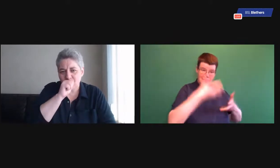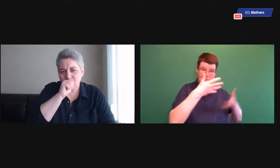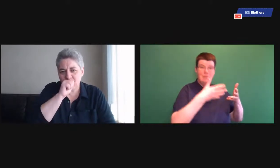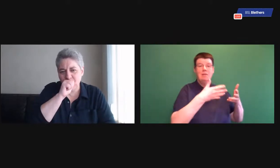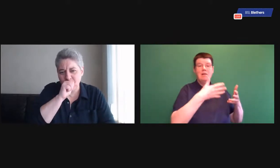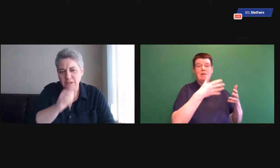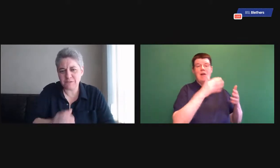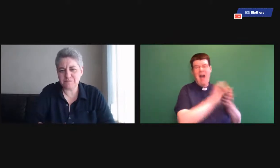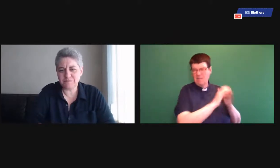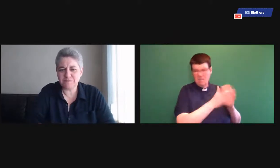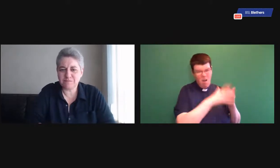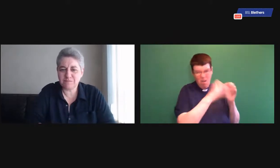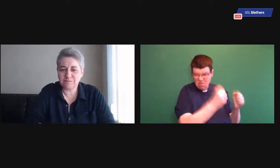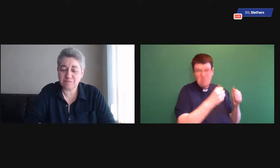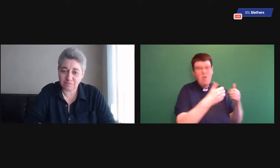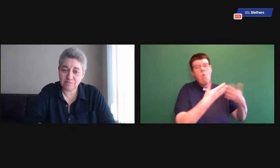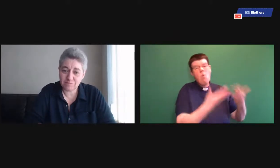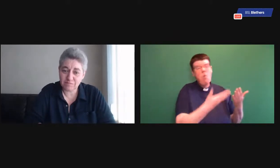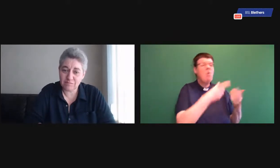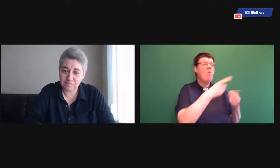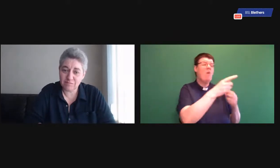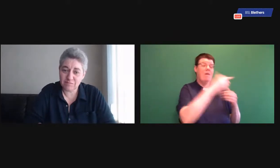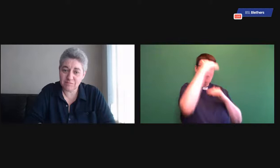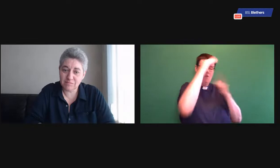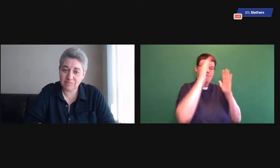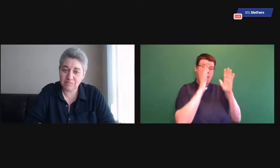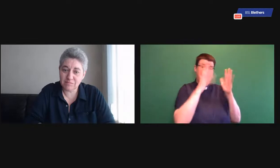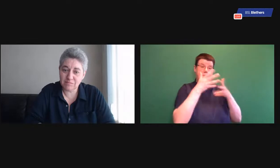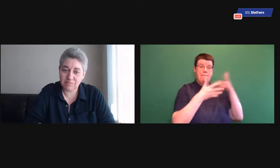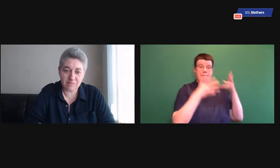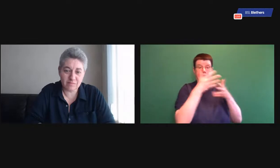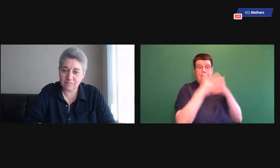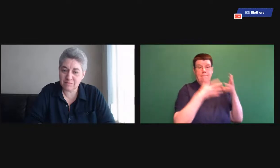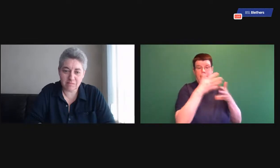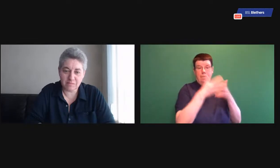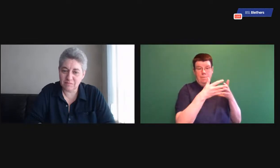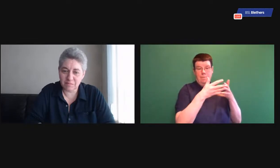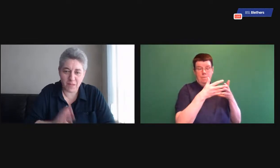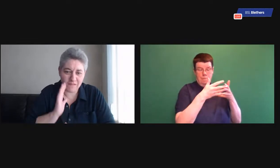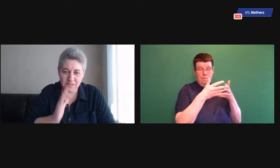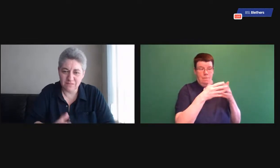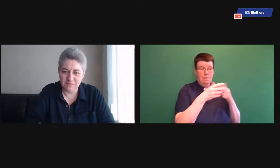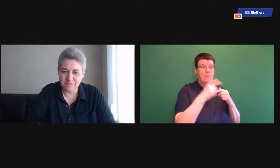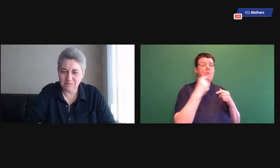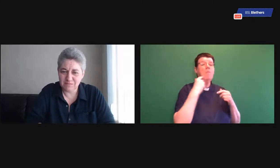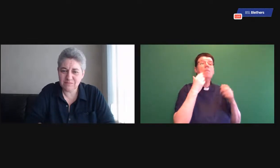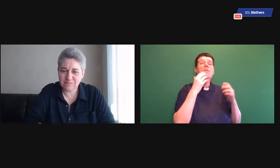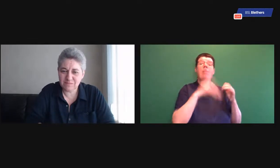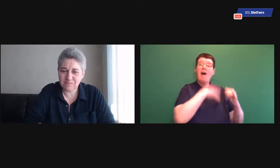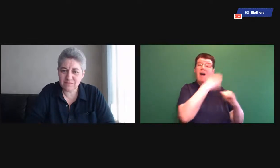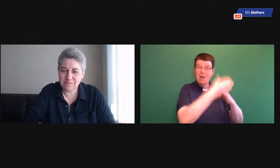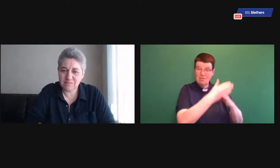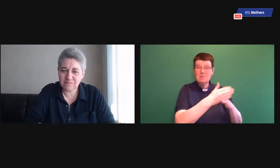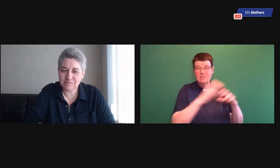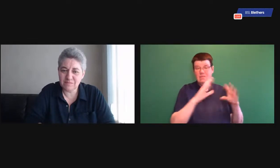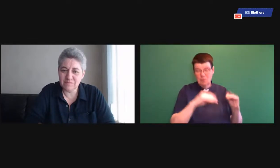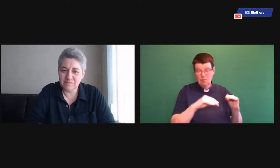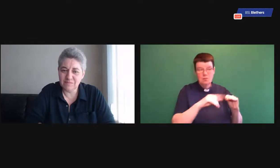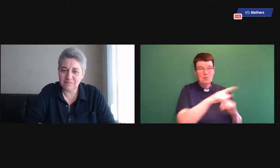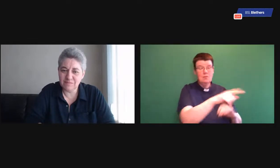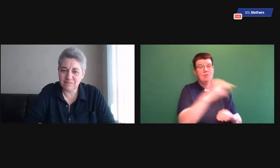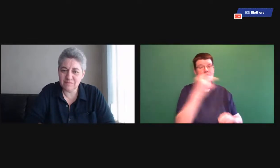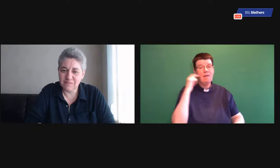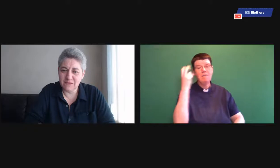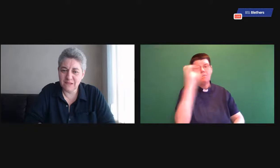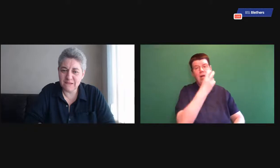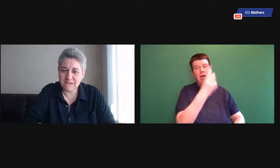on because there was a voiceover. So it was just so lovely that everybody there was accommodated.